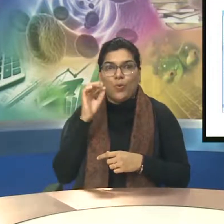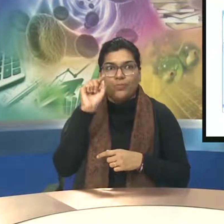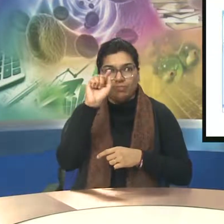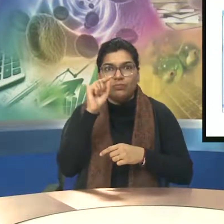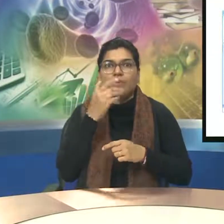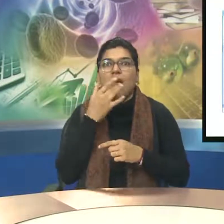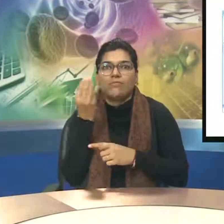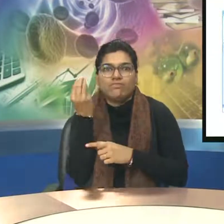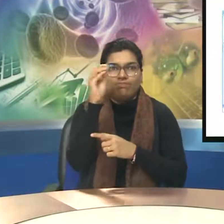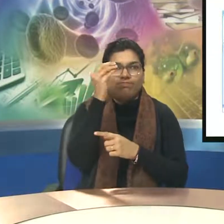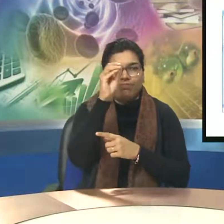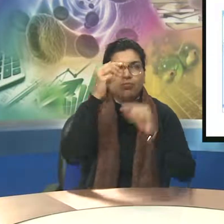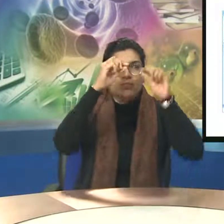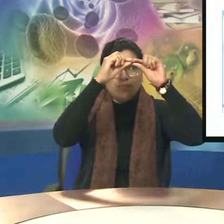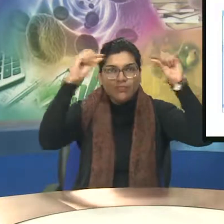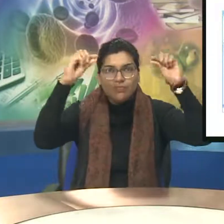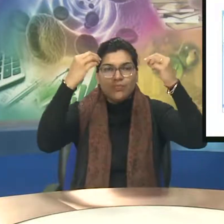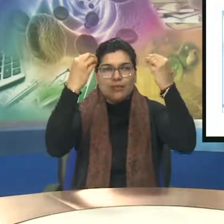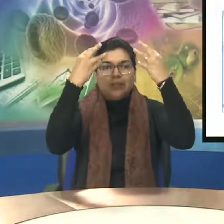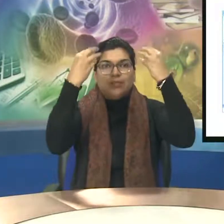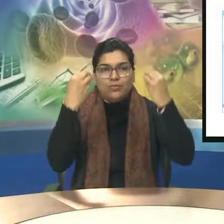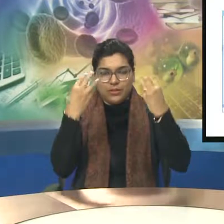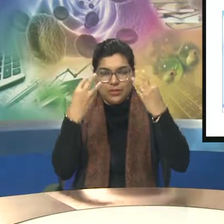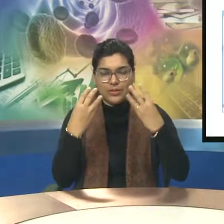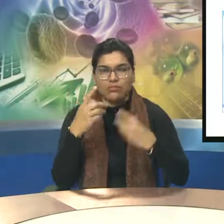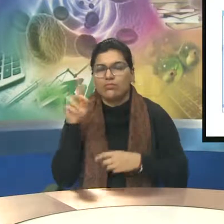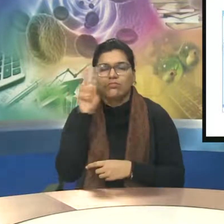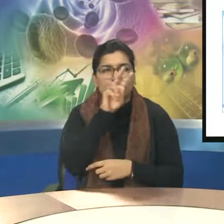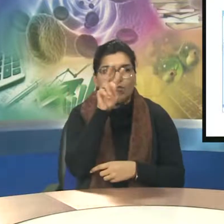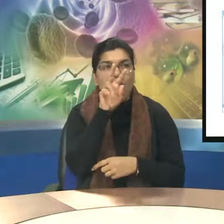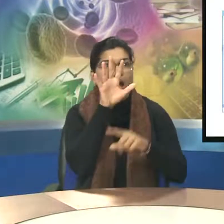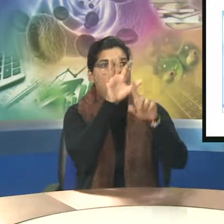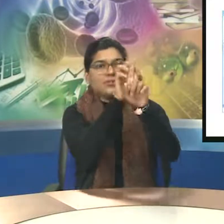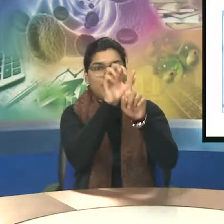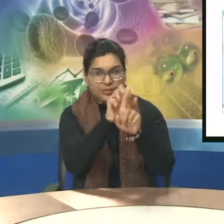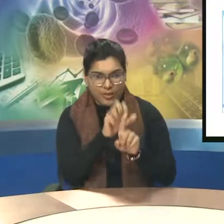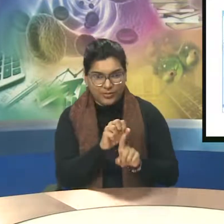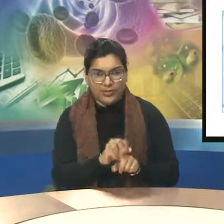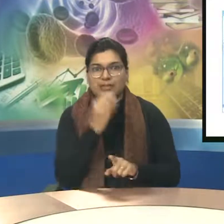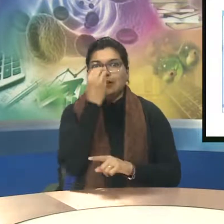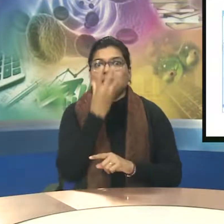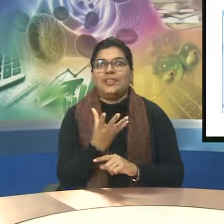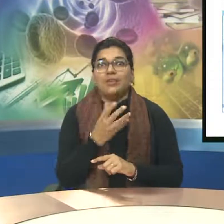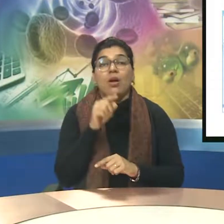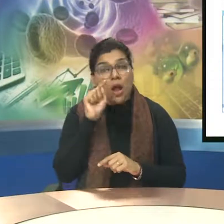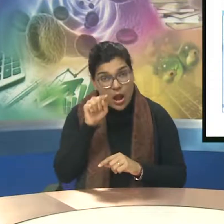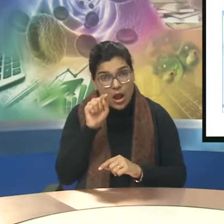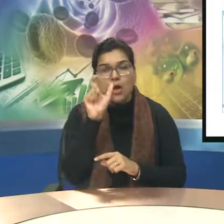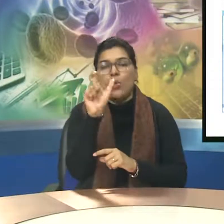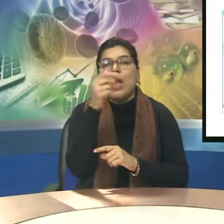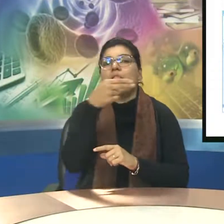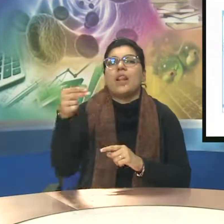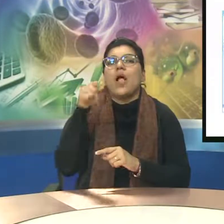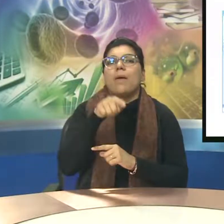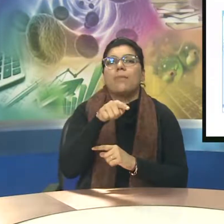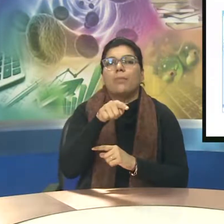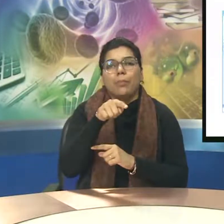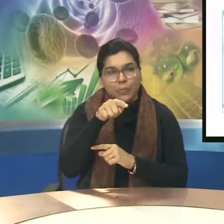the particular line or stanza, you must have underlined it through the help of